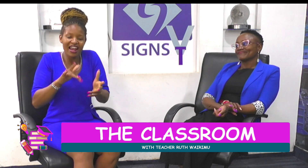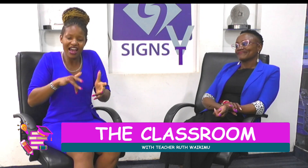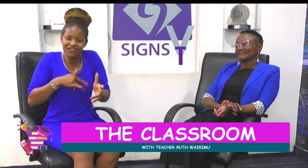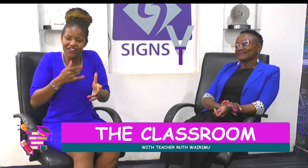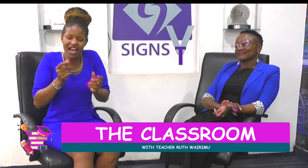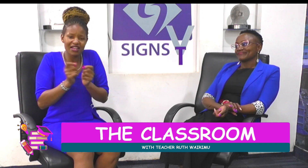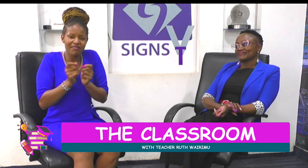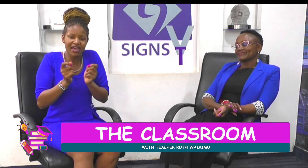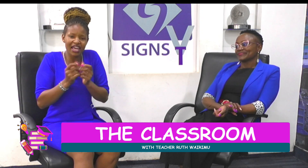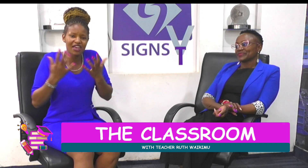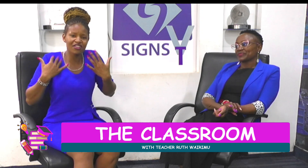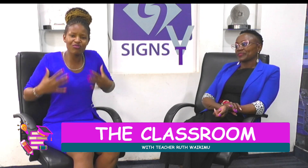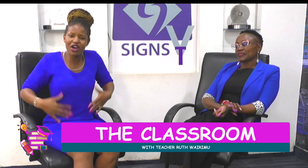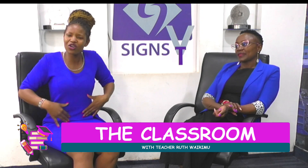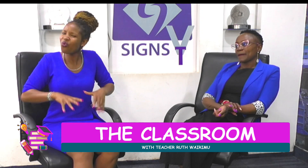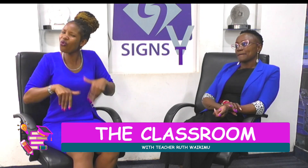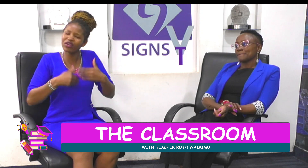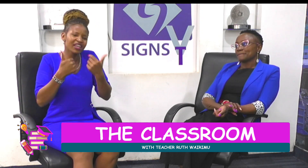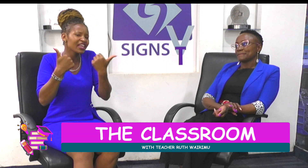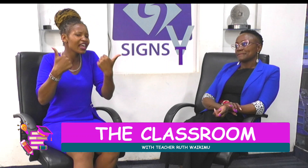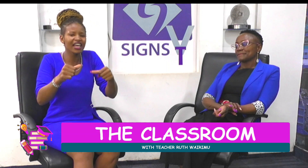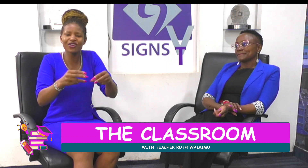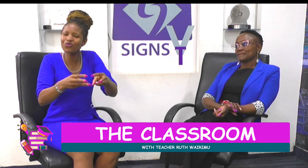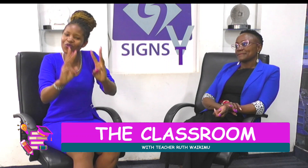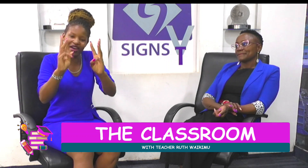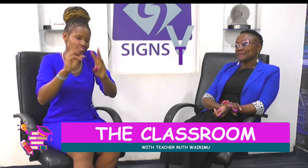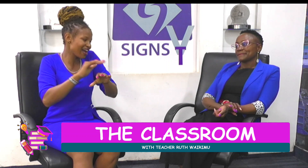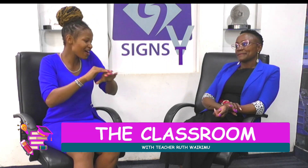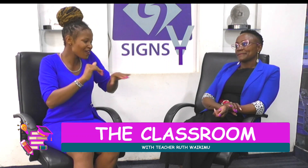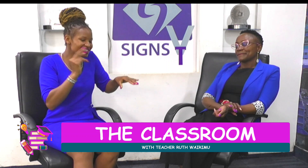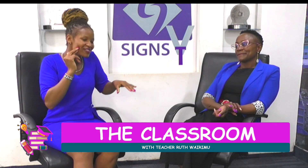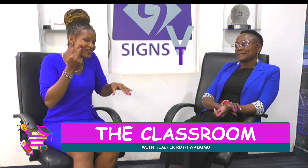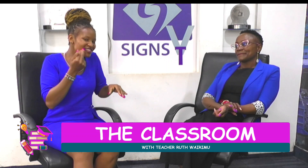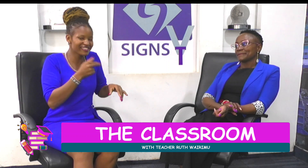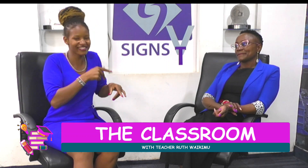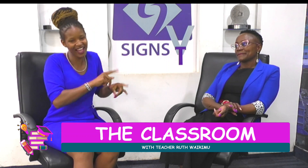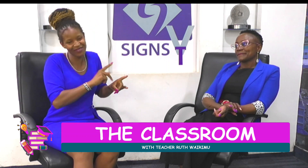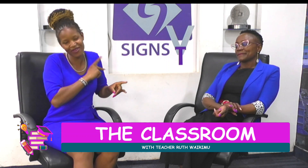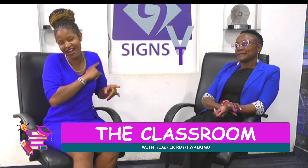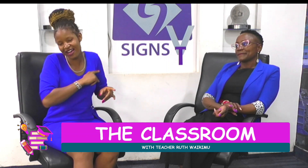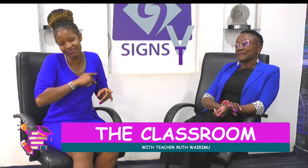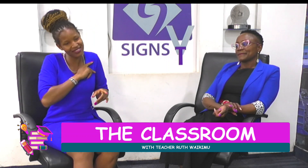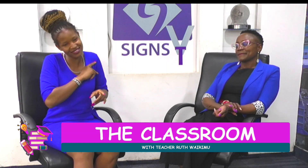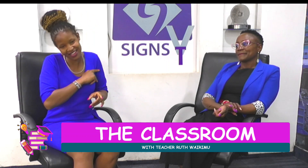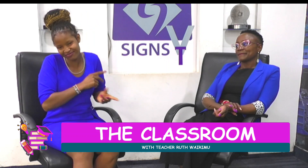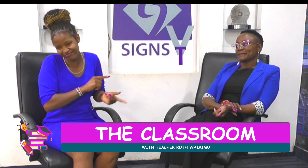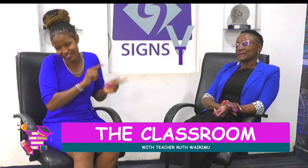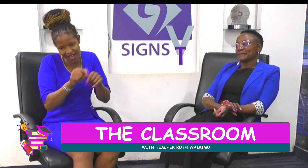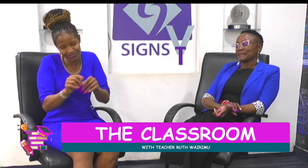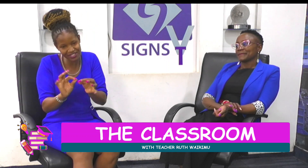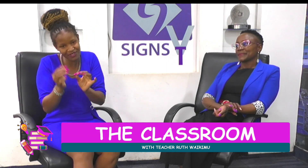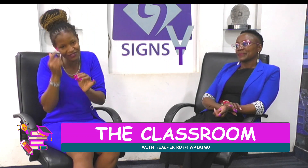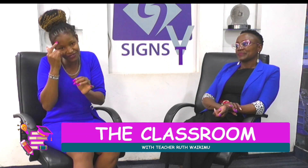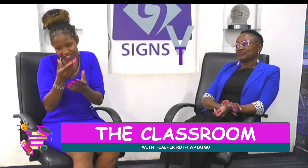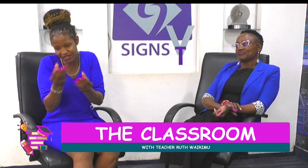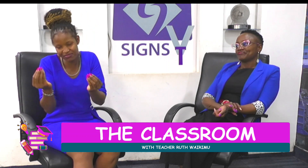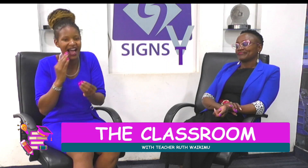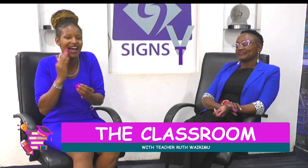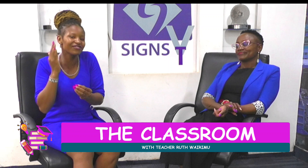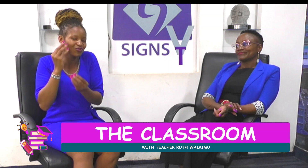and just as she said, communication barrier is a big challenge, because sometimes, you know, deaf people, maybe they're going